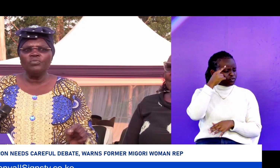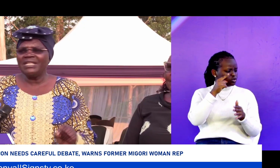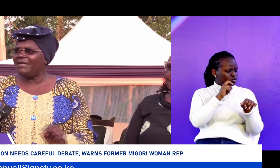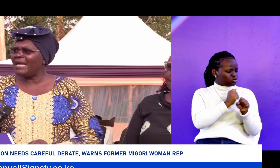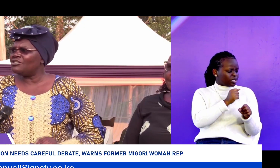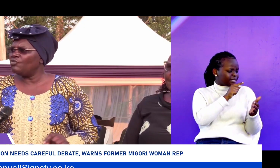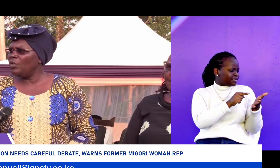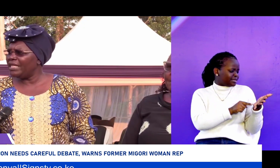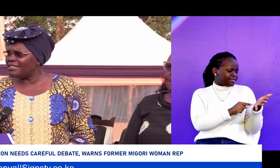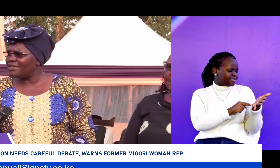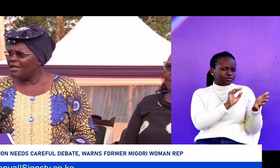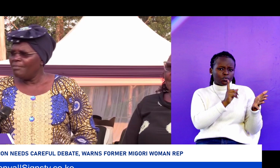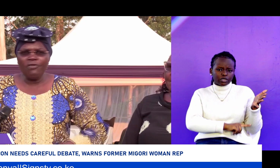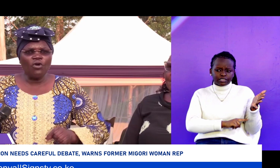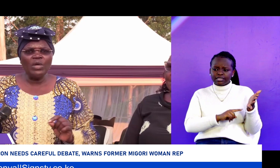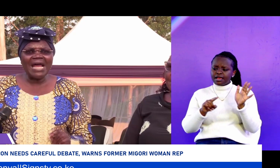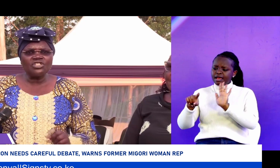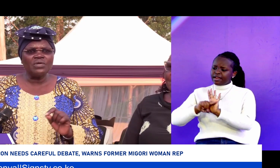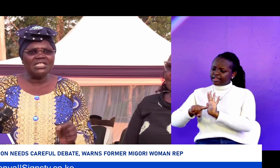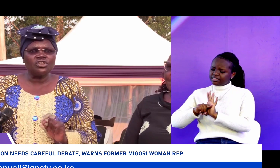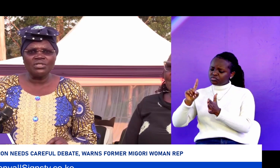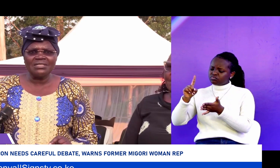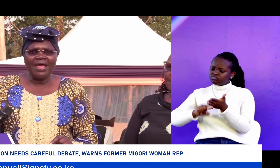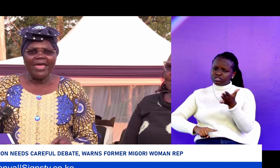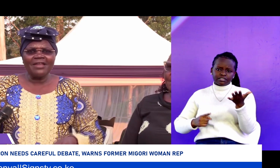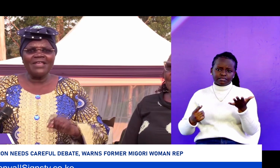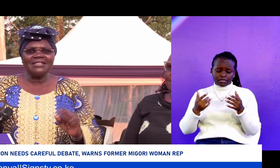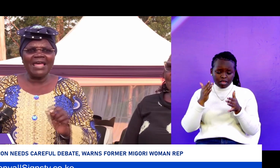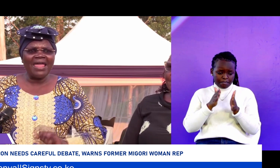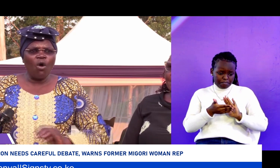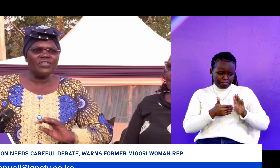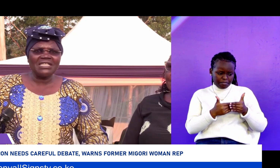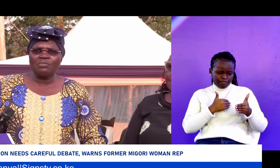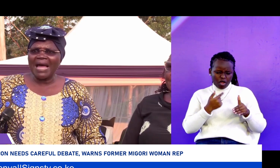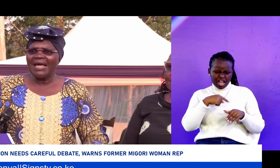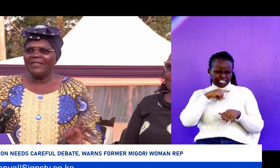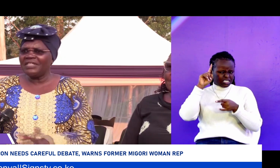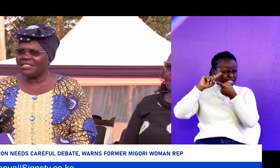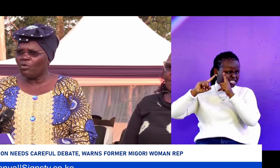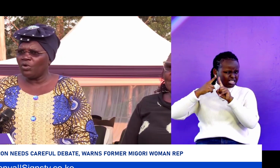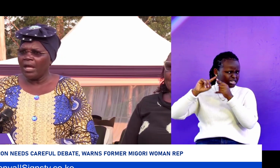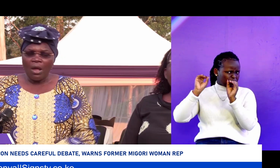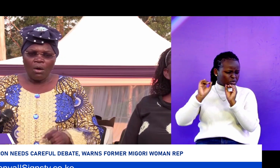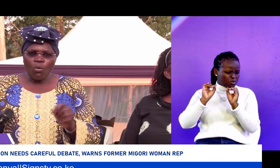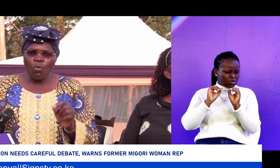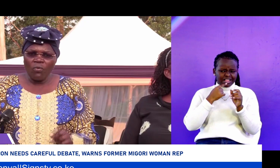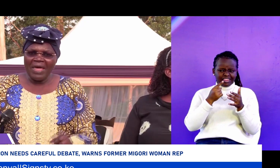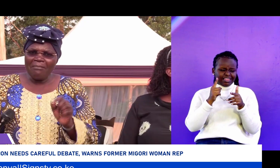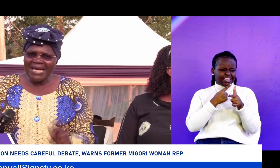be the demerits of doing this? Before we rush to decisions and then say, oh, this is bad, this is good. The mess